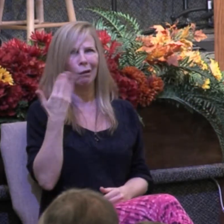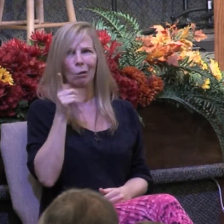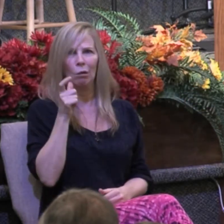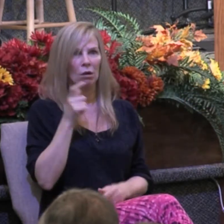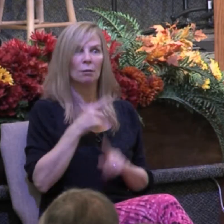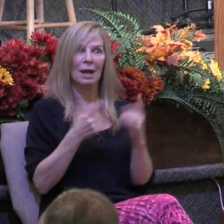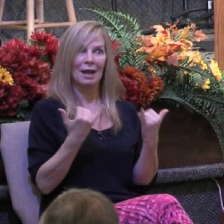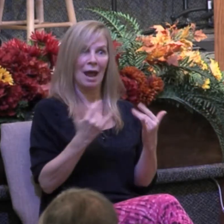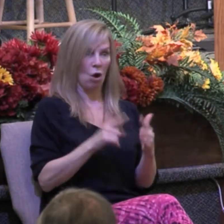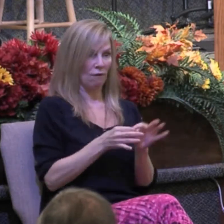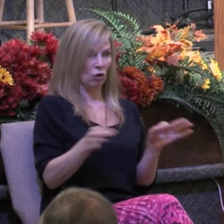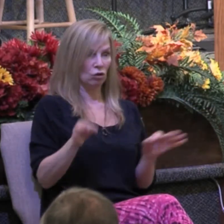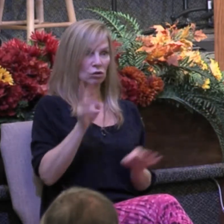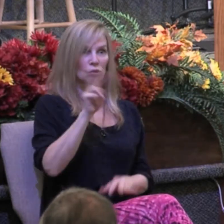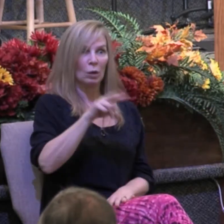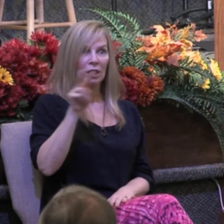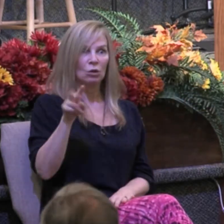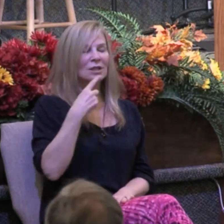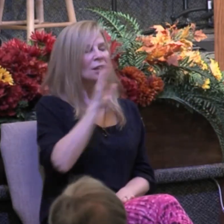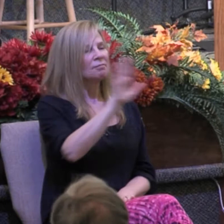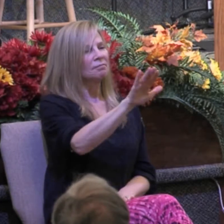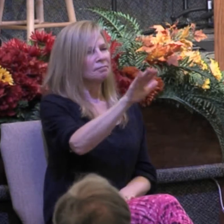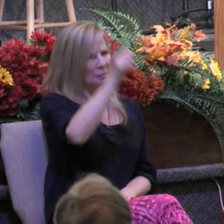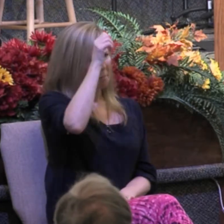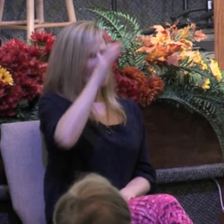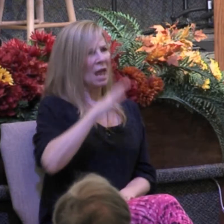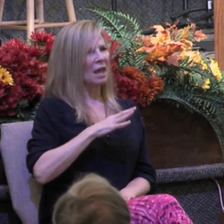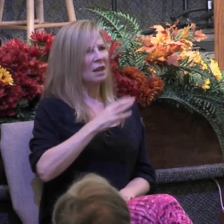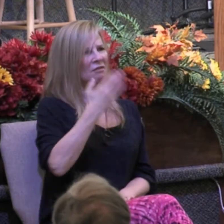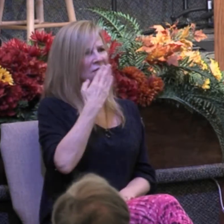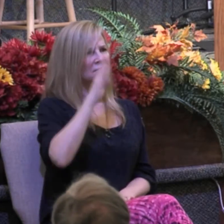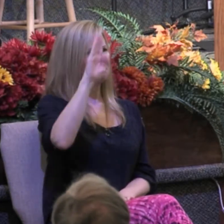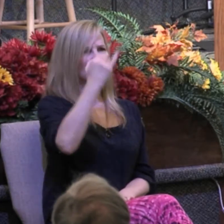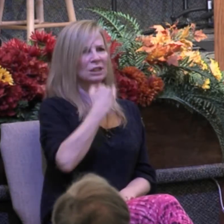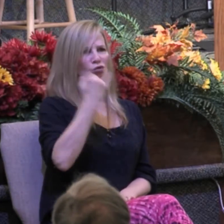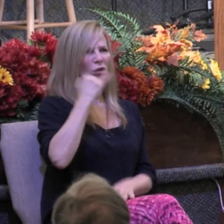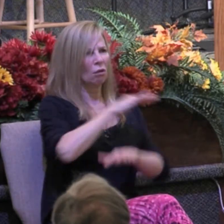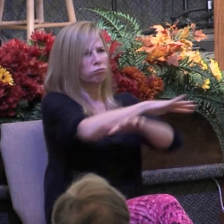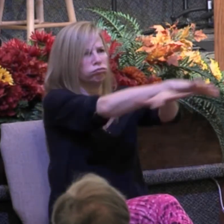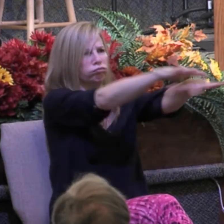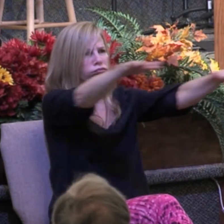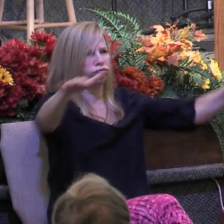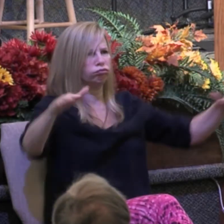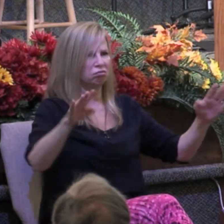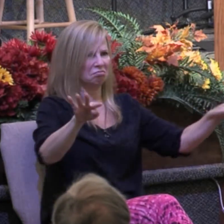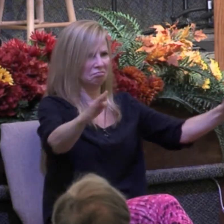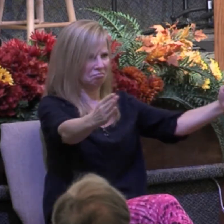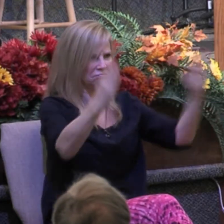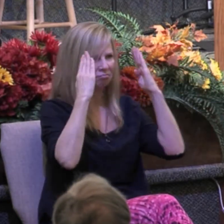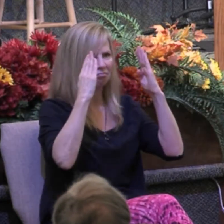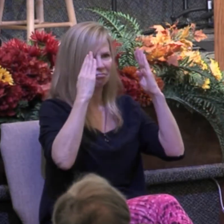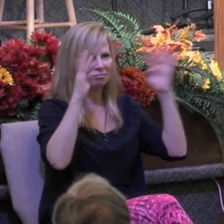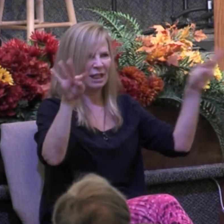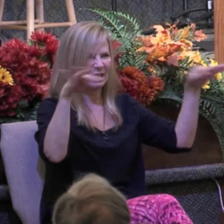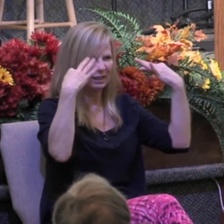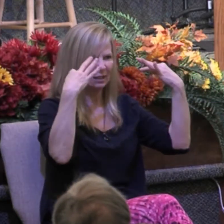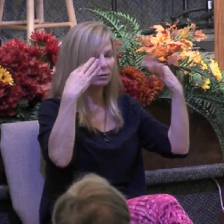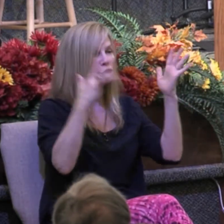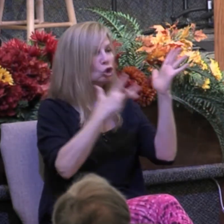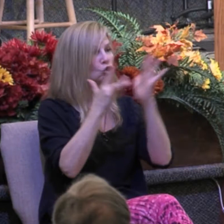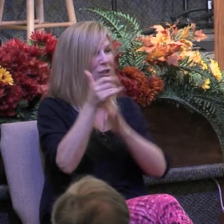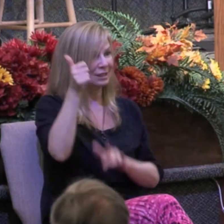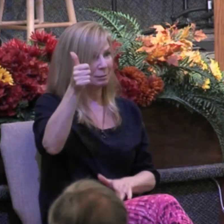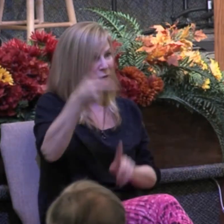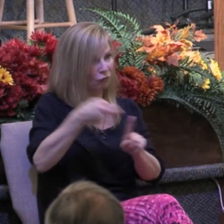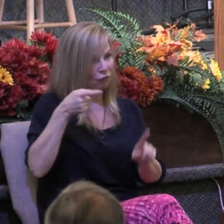at verse 22, he said, men of Israel, listen to these words. Jesus the Nazarene, a man attested